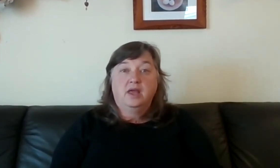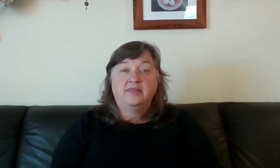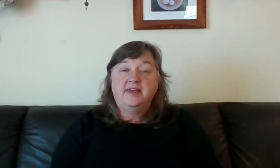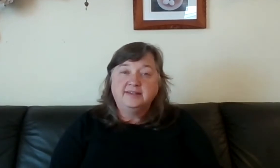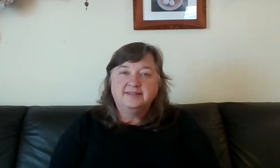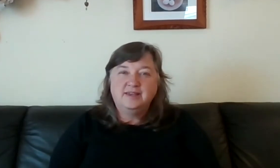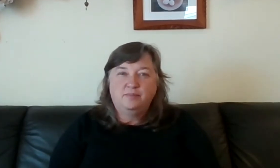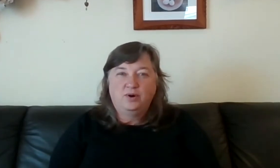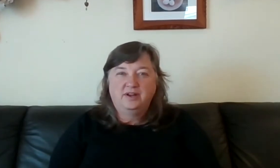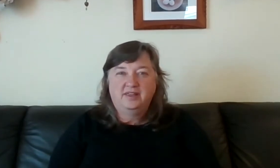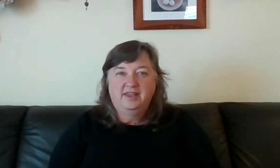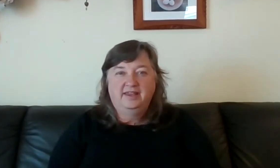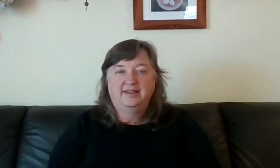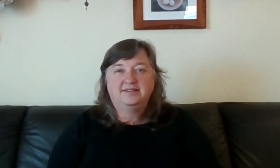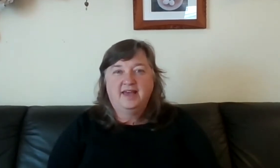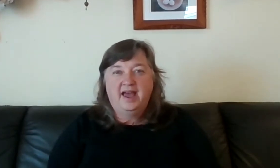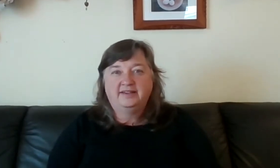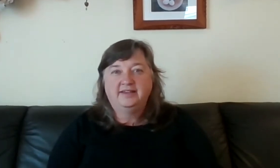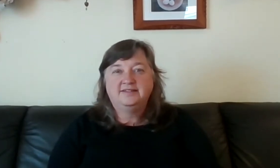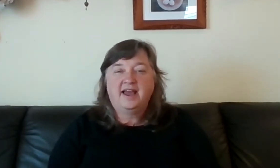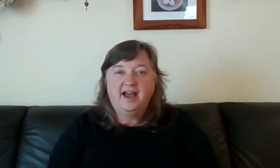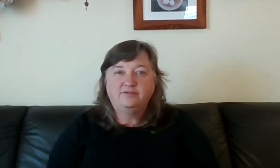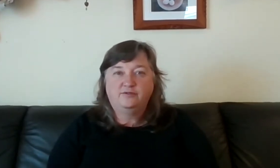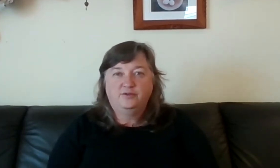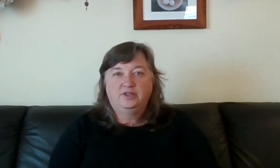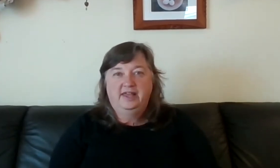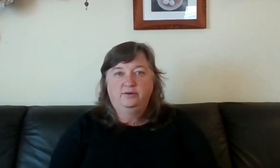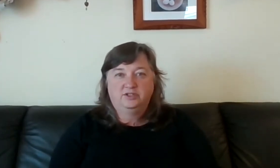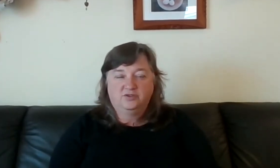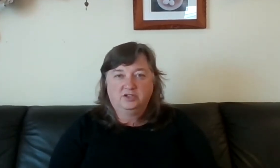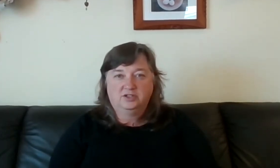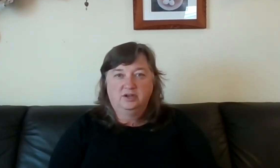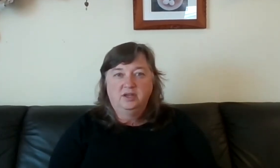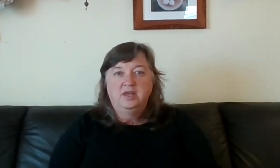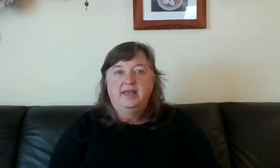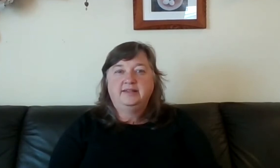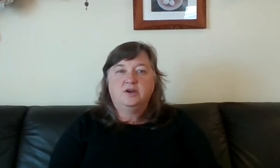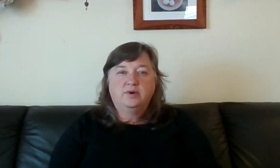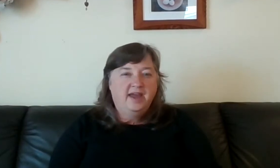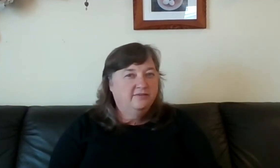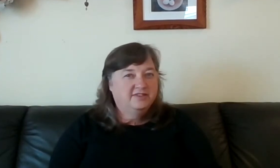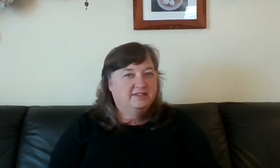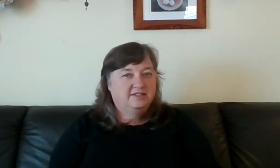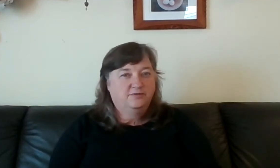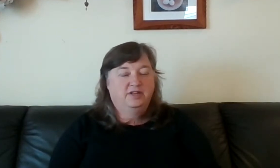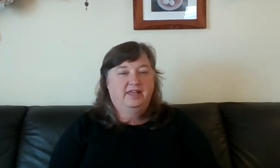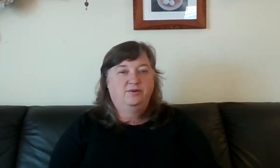And that's the important thing, is that kids have a full language structure. It's okay if it's a different